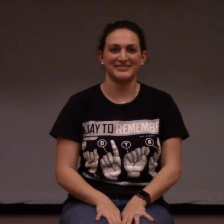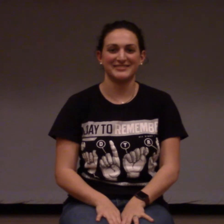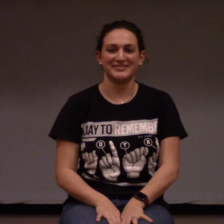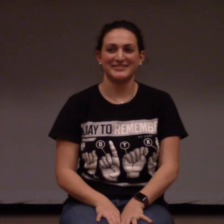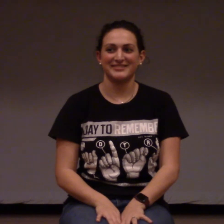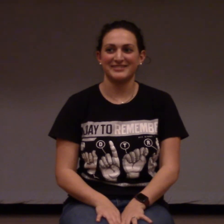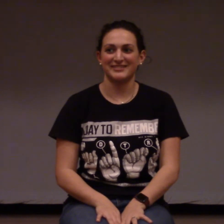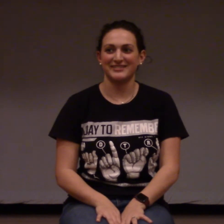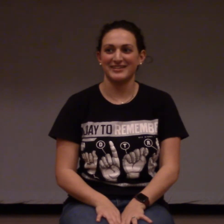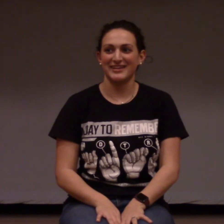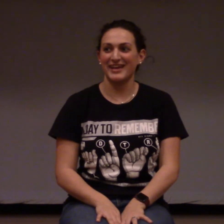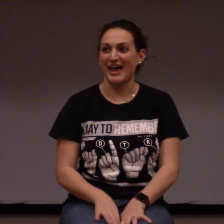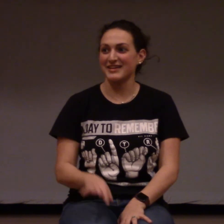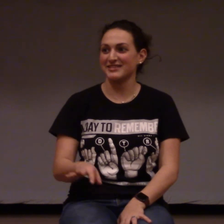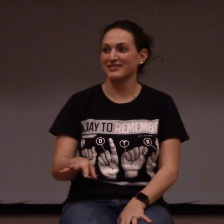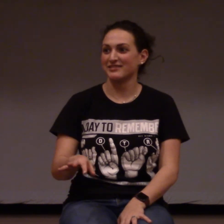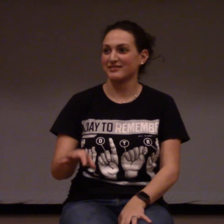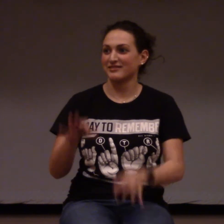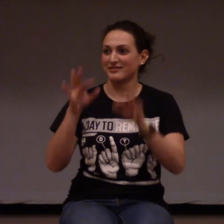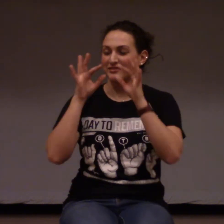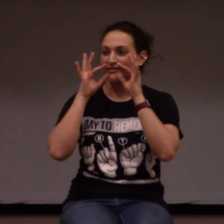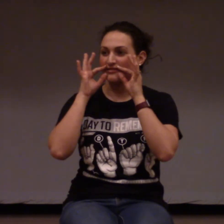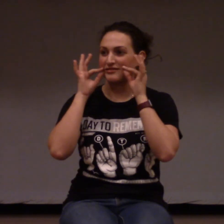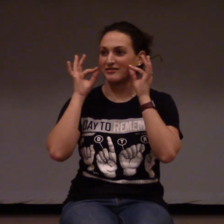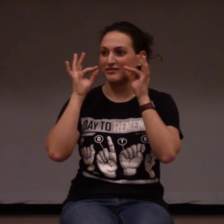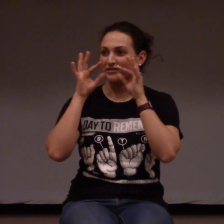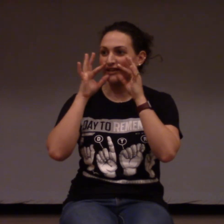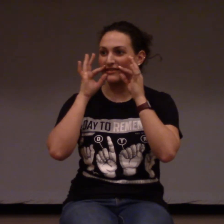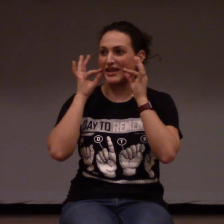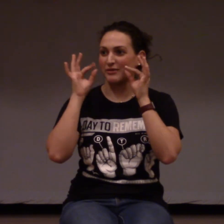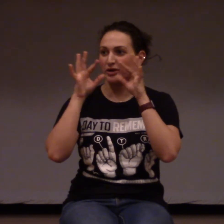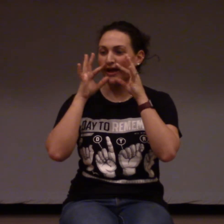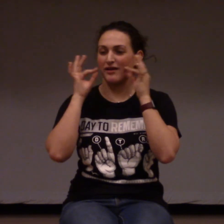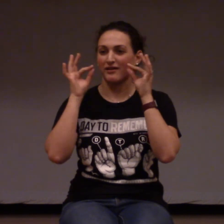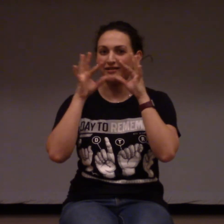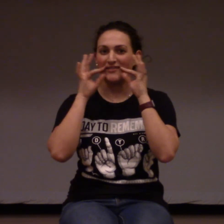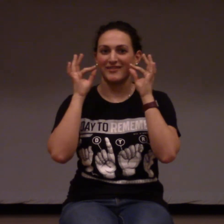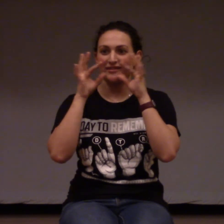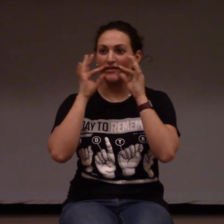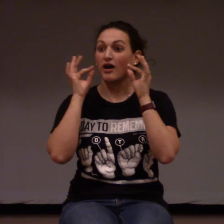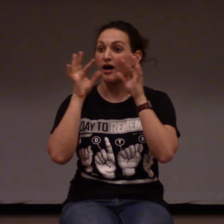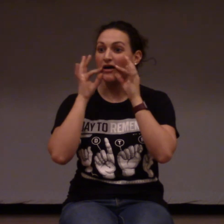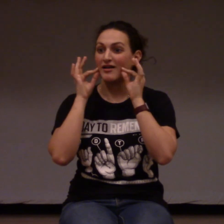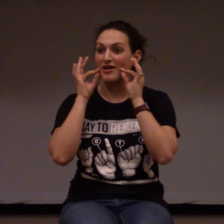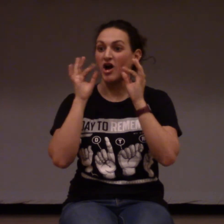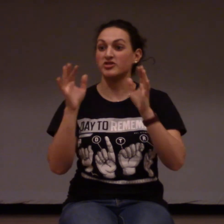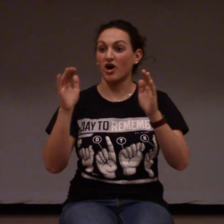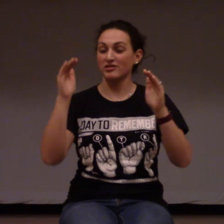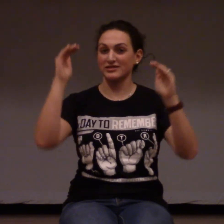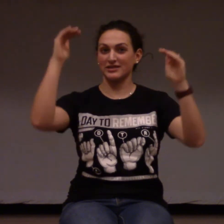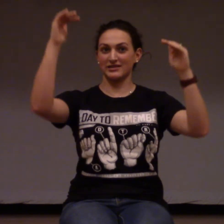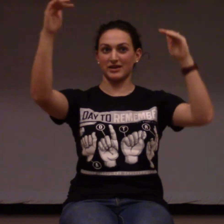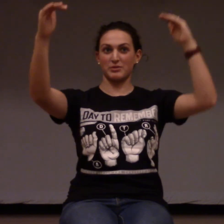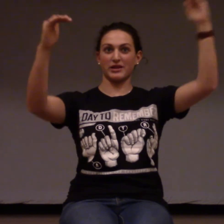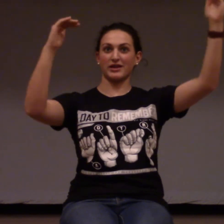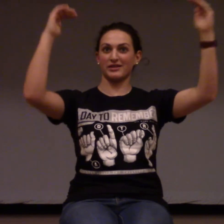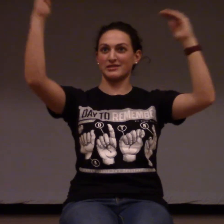What is adults? Cat. Like the animal cat. Huh? Adults is going to be like the top